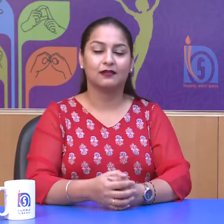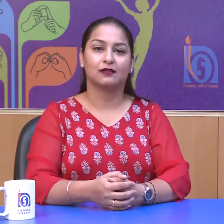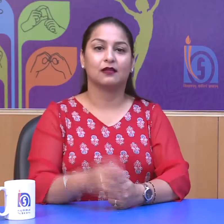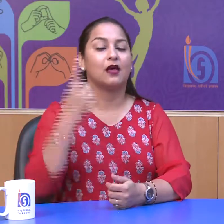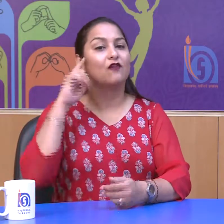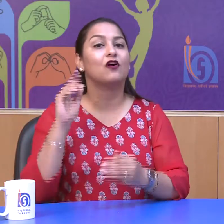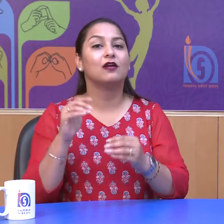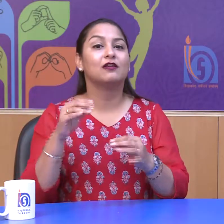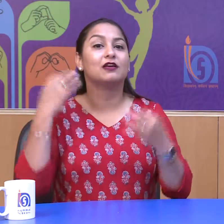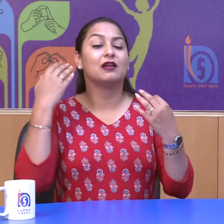functioning of the